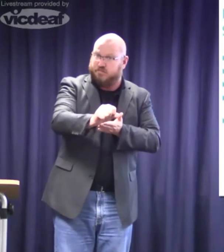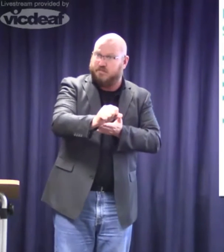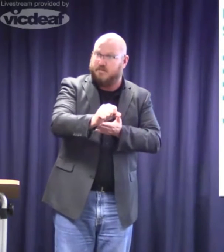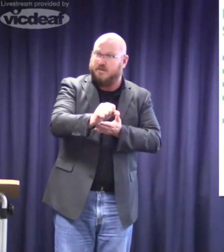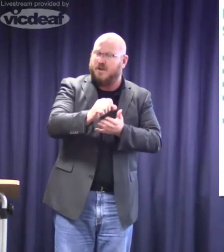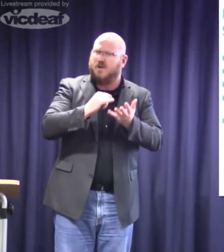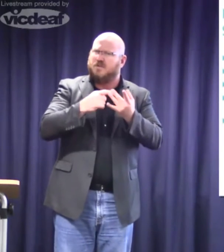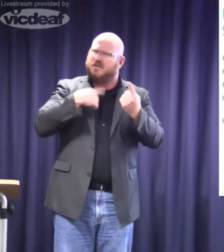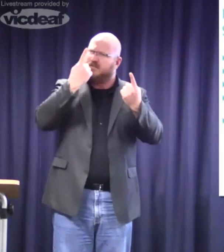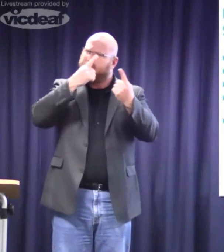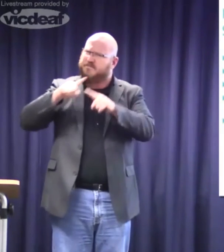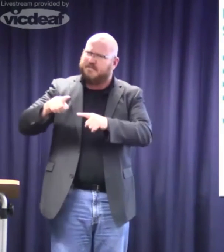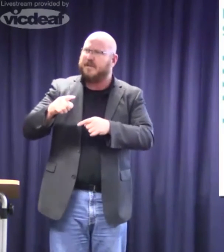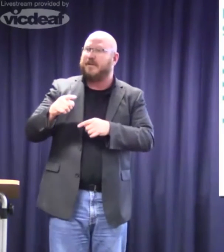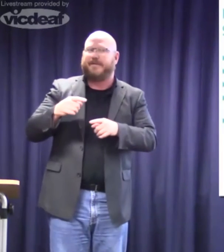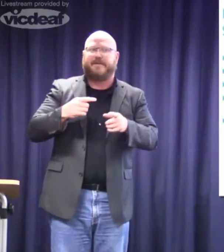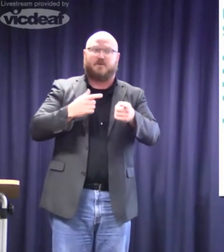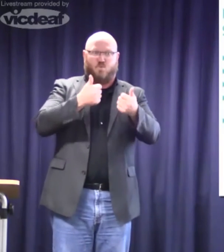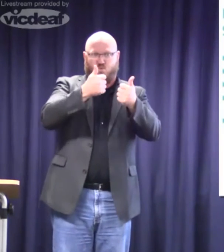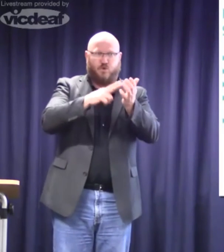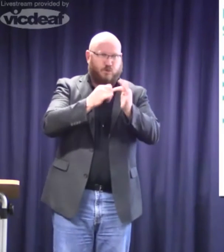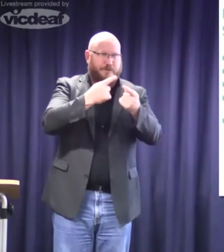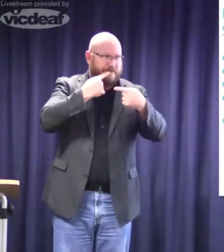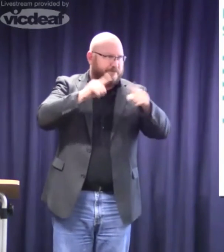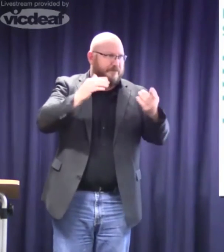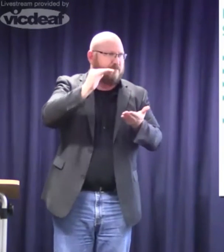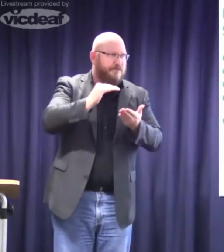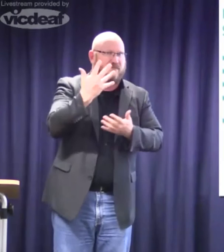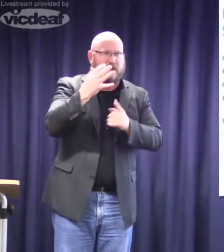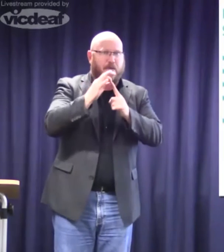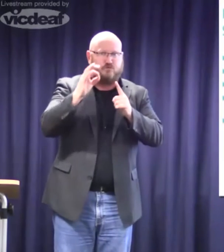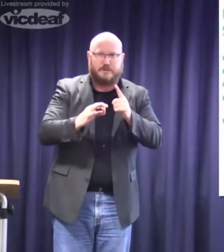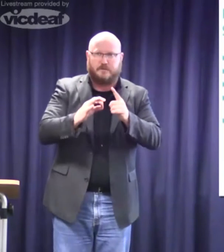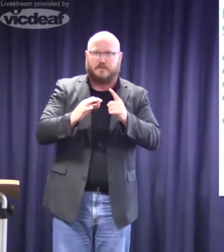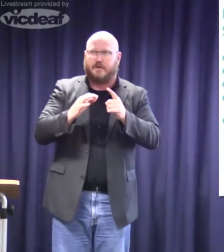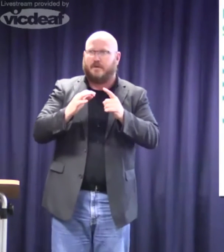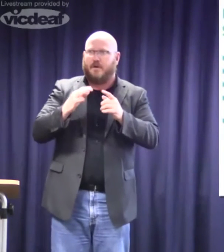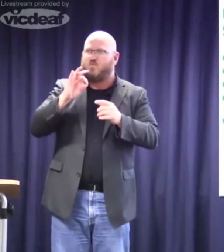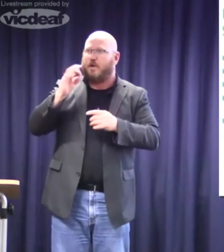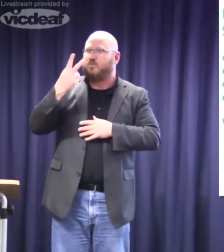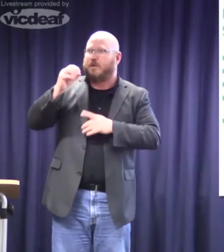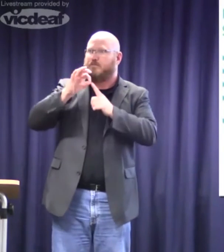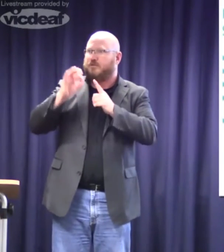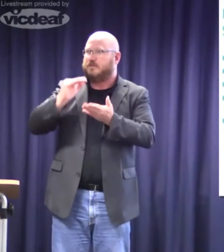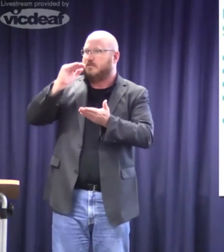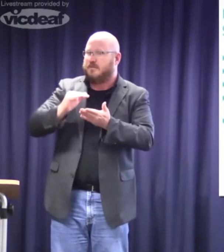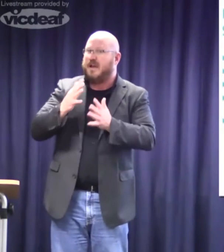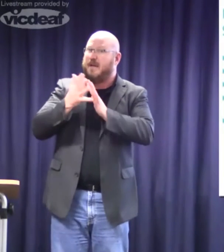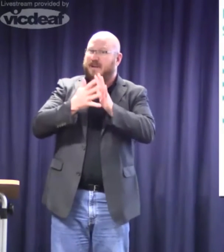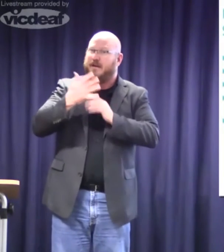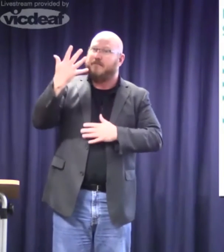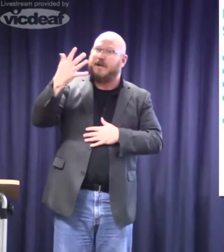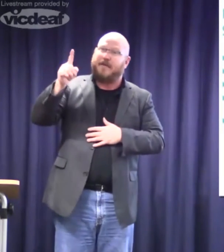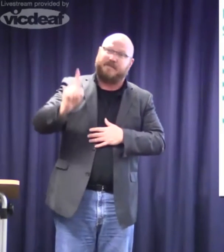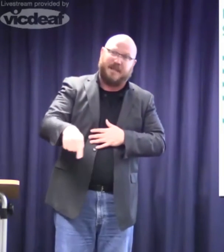And over 5 months, they provided interpreters for 11,000 bookings. And